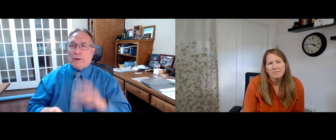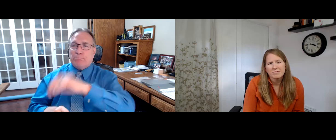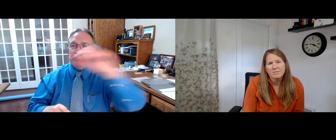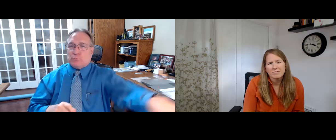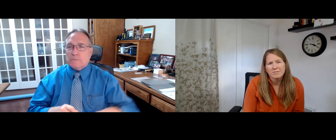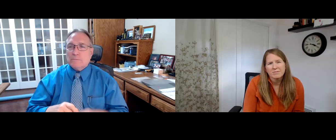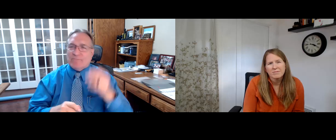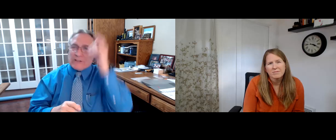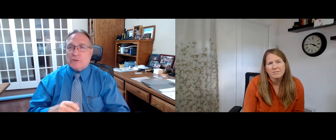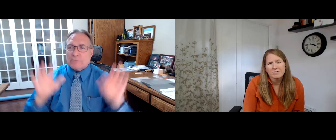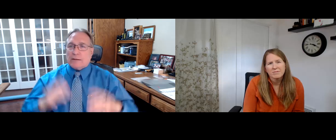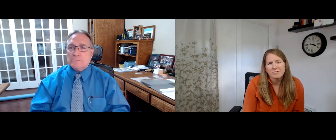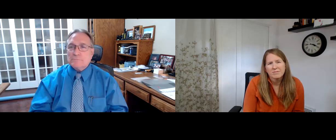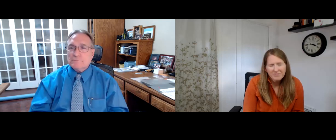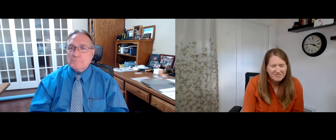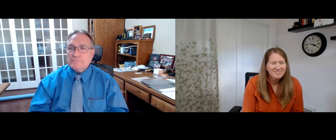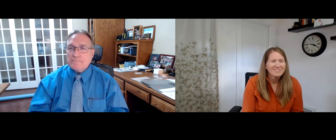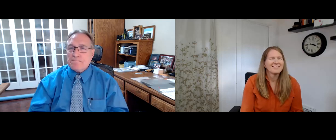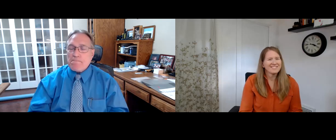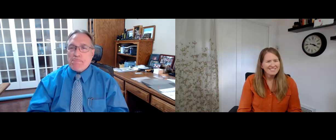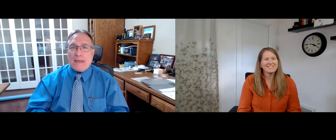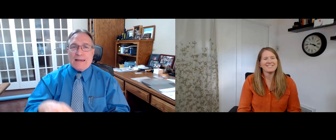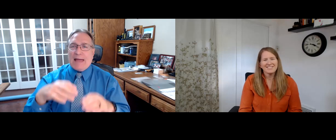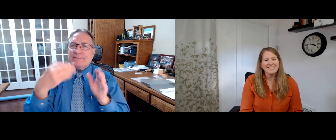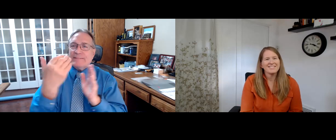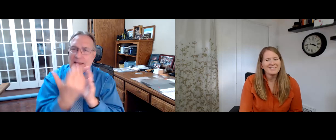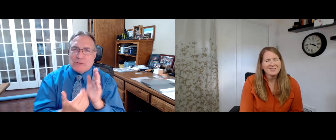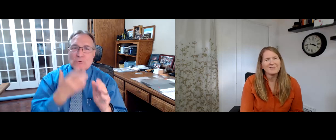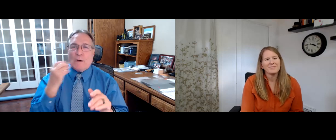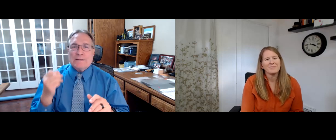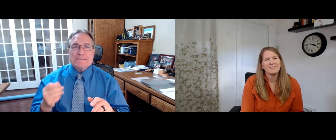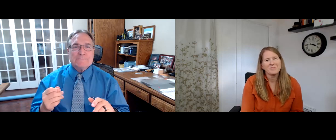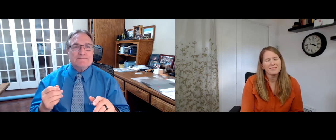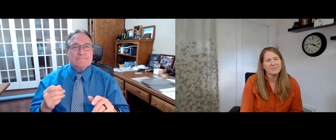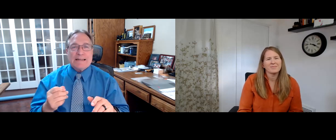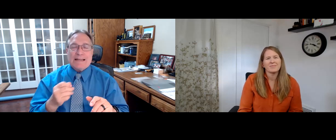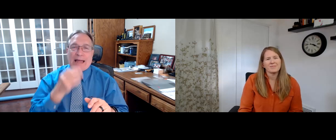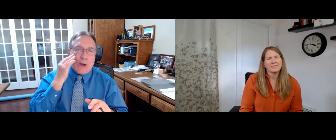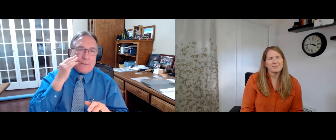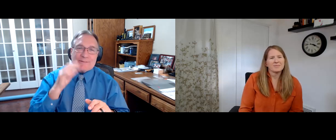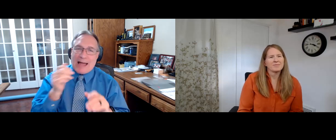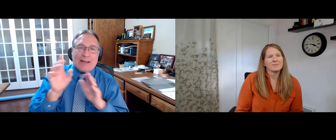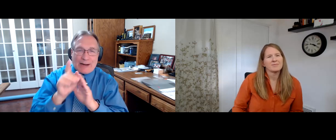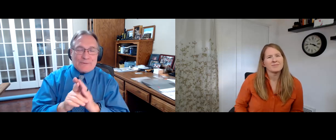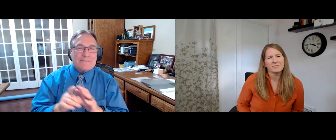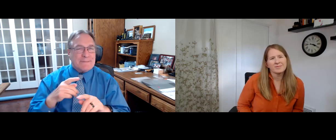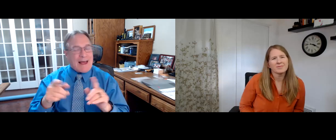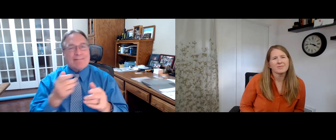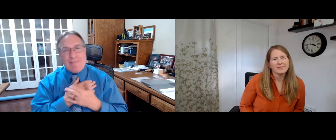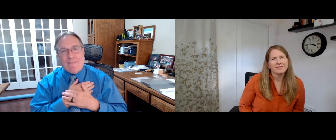Lord finished, done. And the lesson was, and I know it's not doctrine, but I love